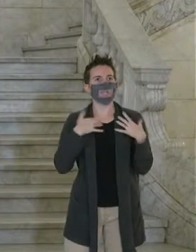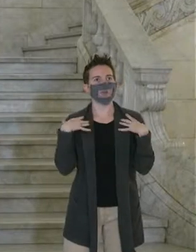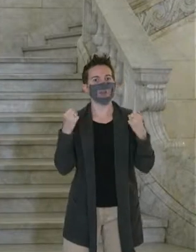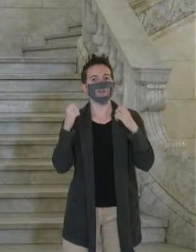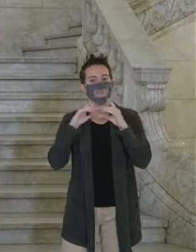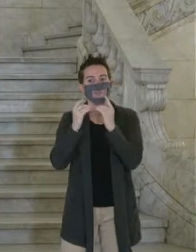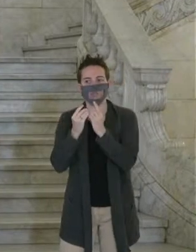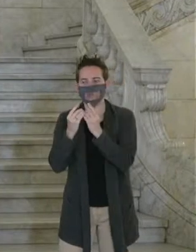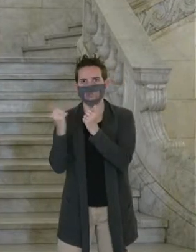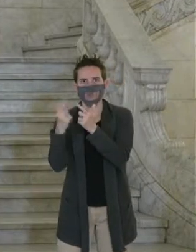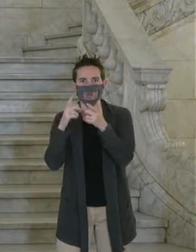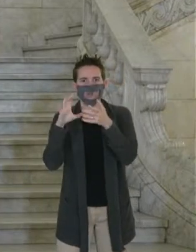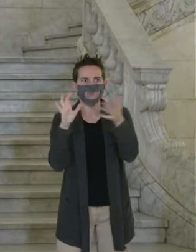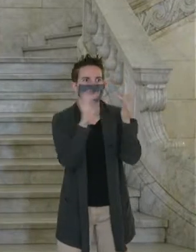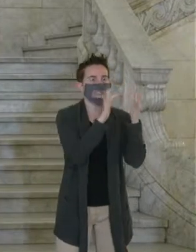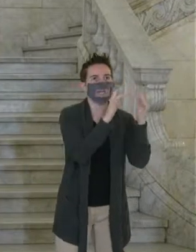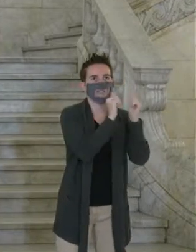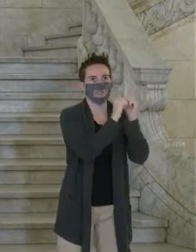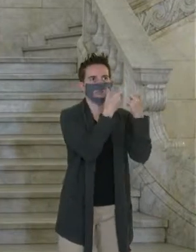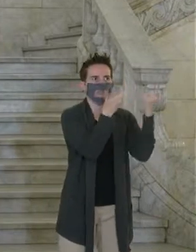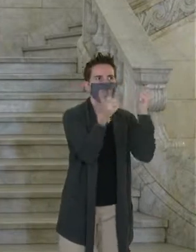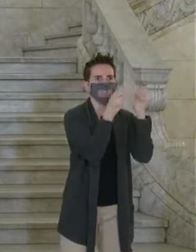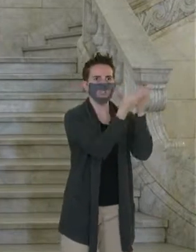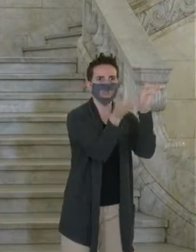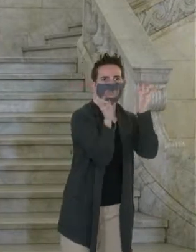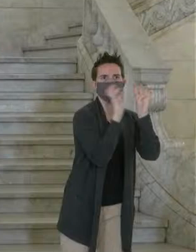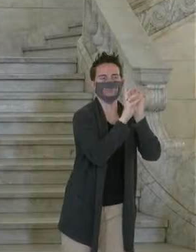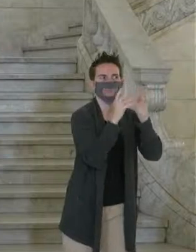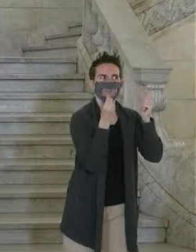contact with the large venues to provide them with that guidance.